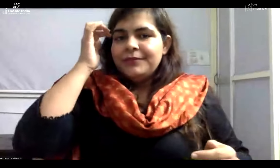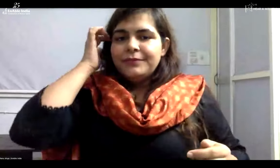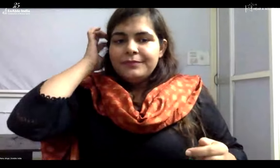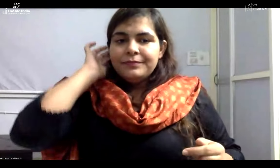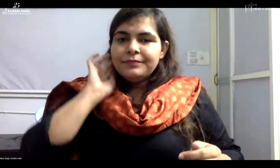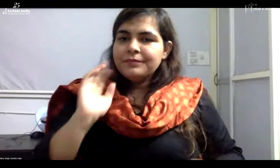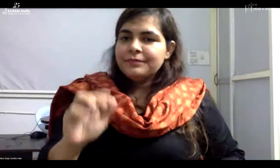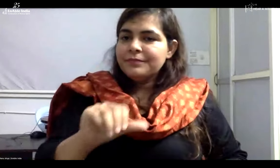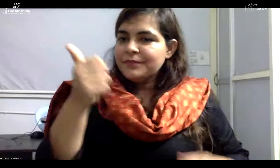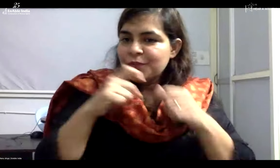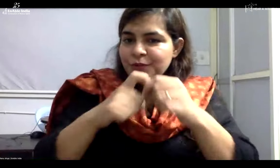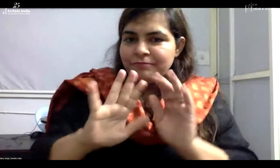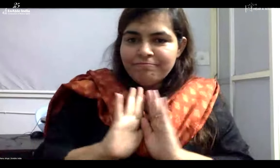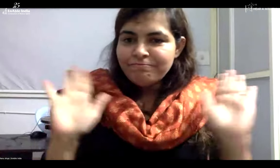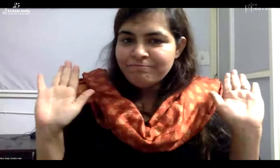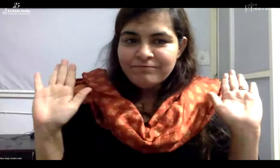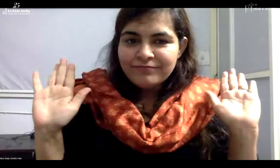So how to solve this?